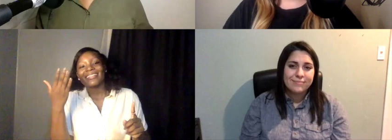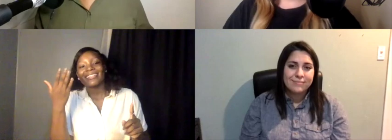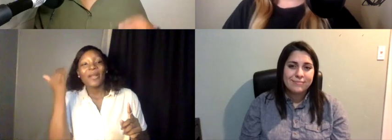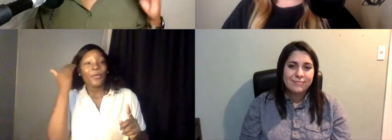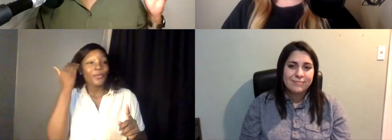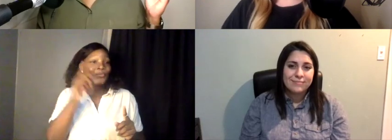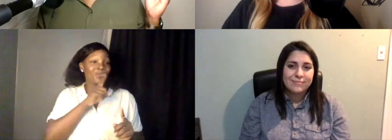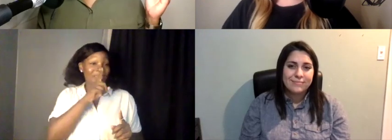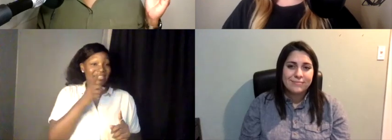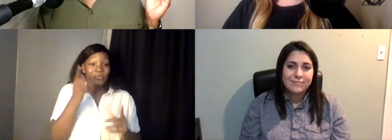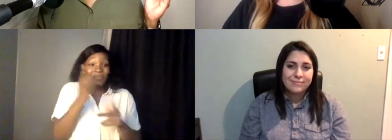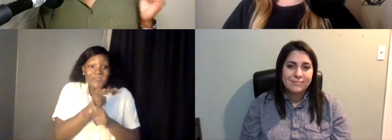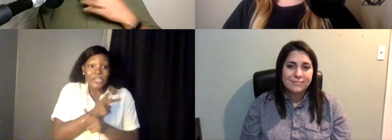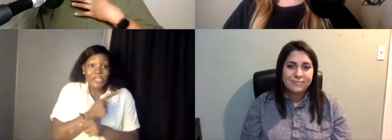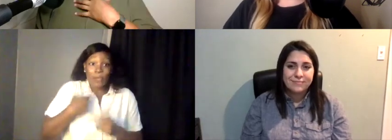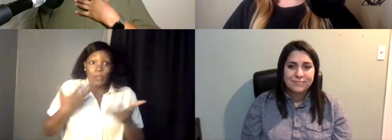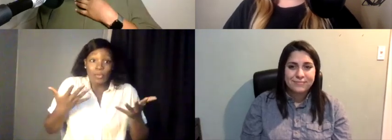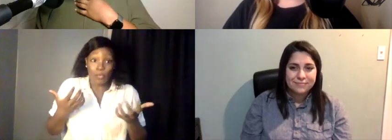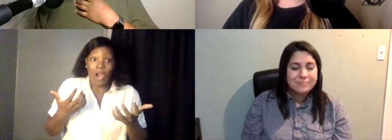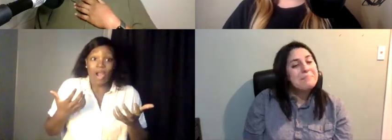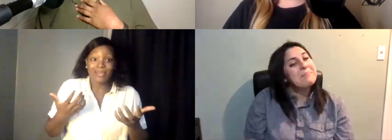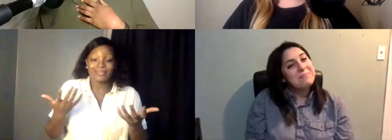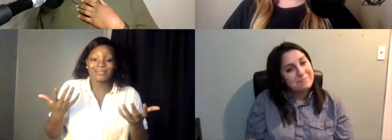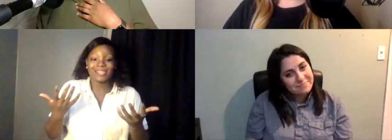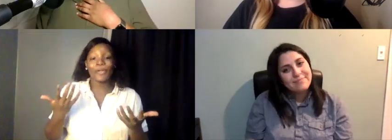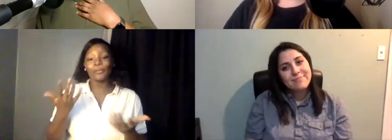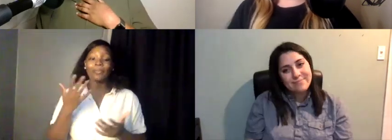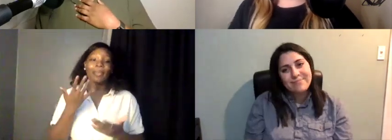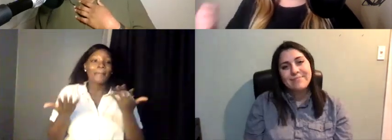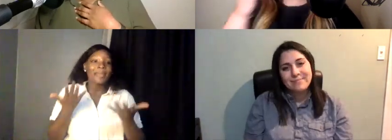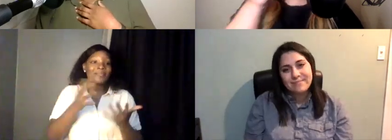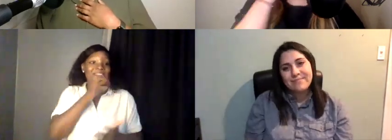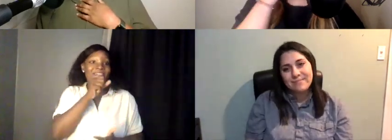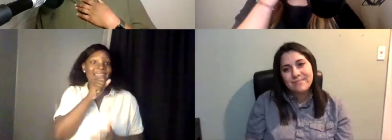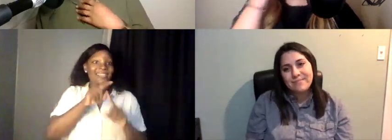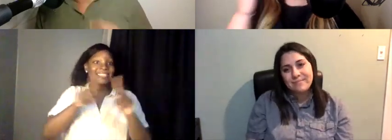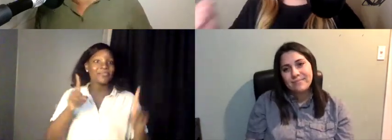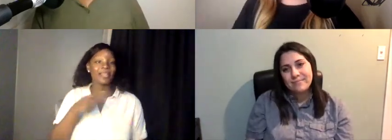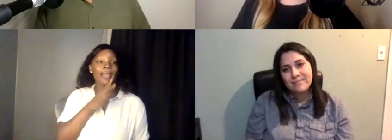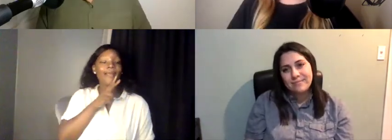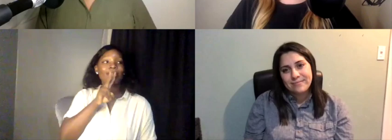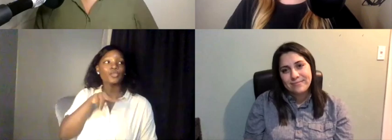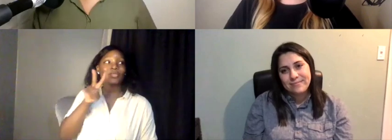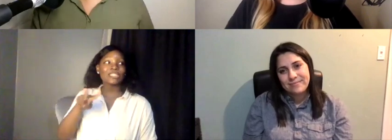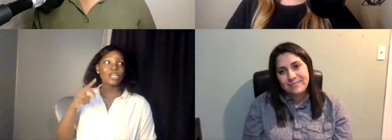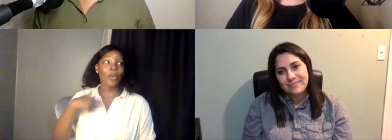the ripe age of 22, I'm really figuring out what I want to do with my life now.